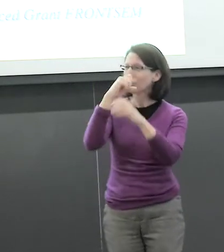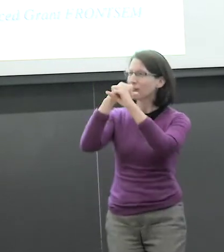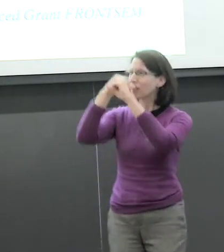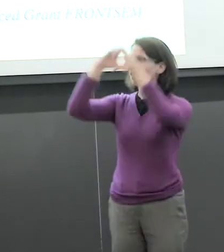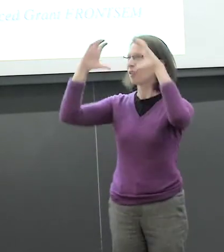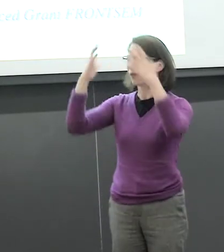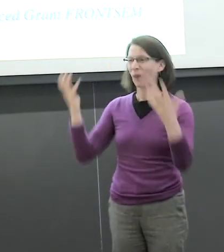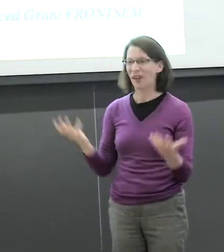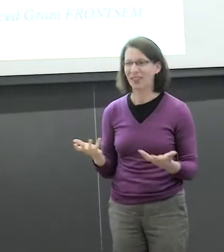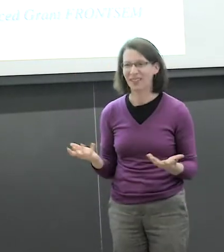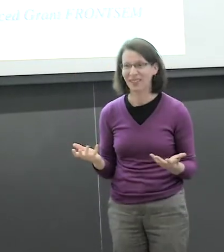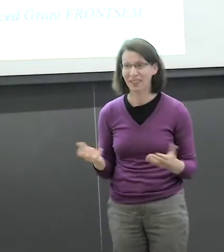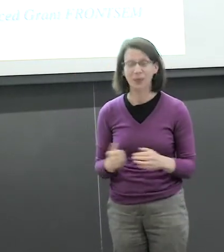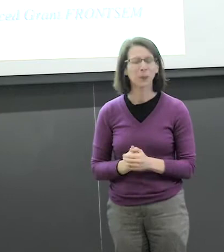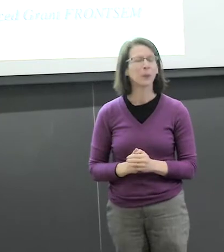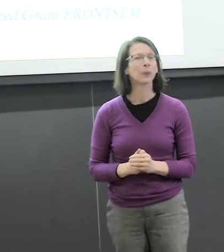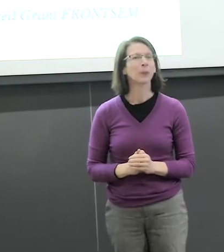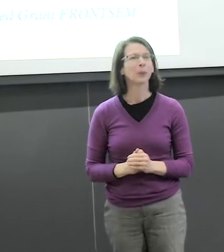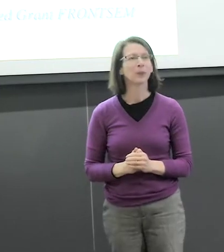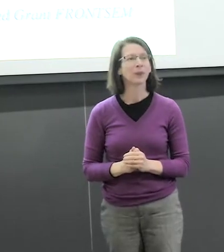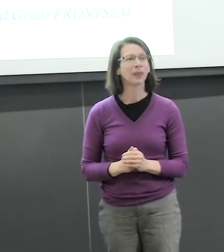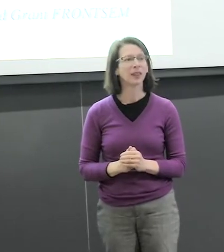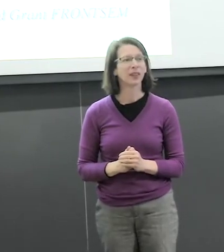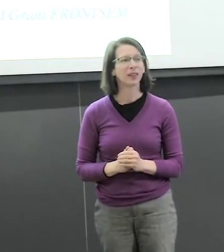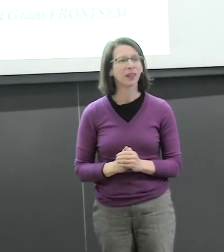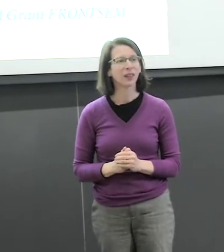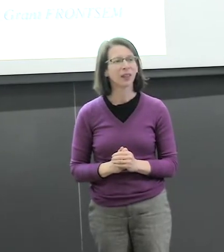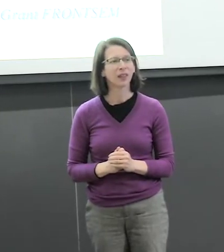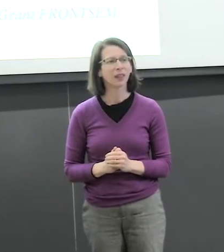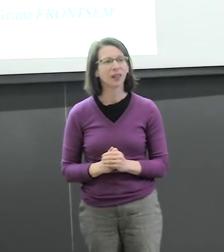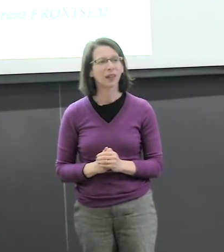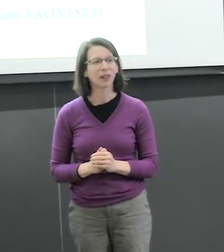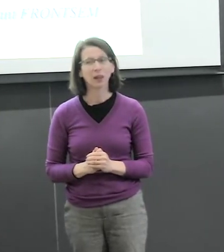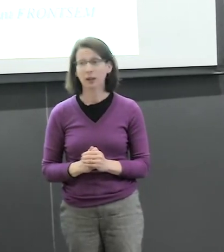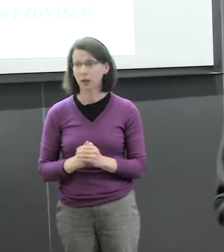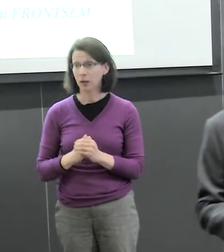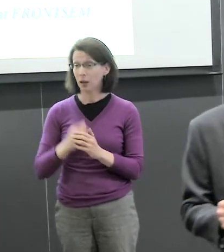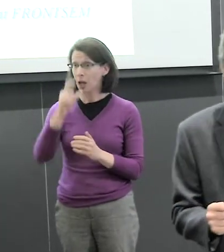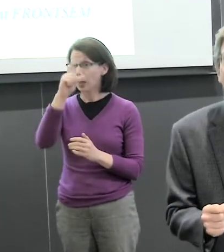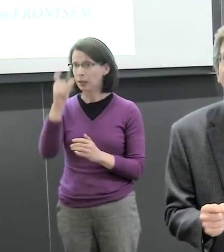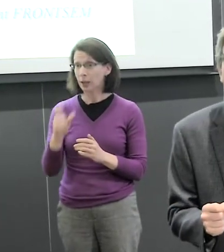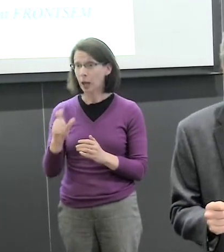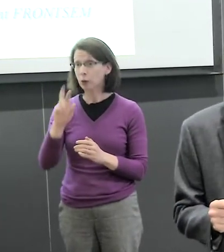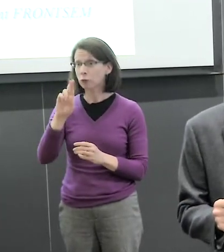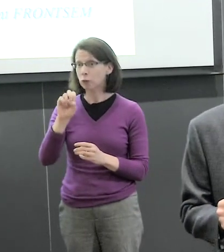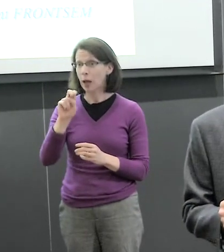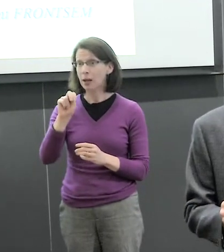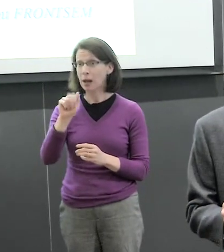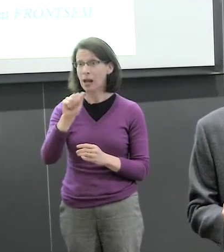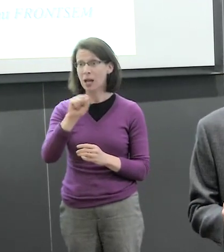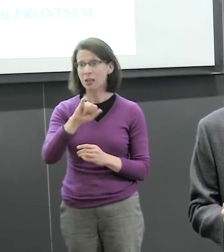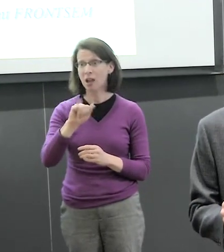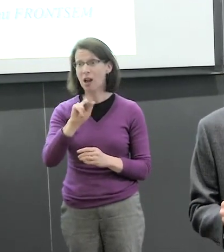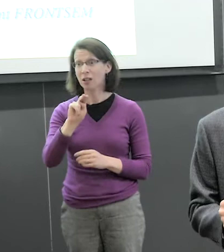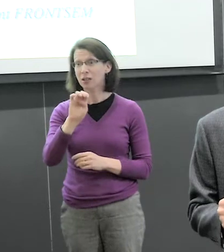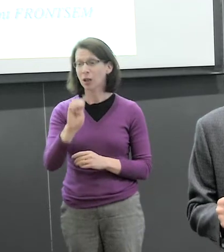Well, let's say the great humanist of the Italian Renaissance.